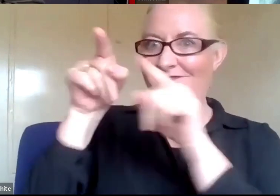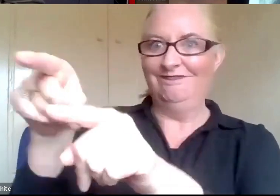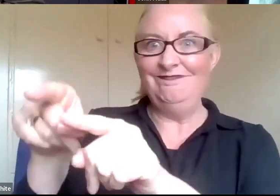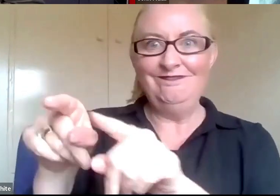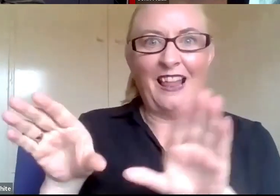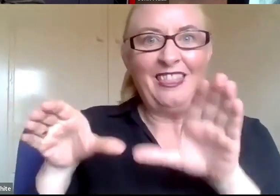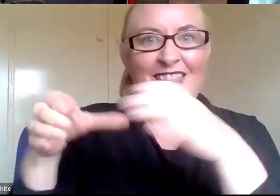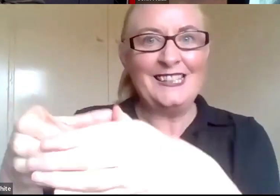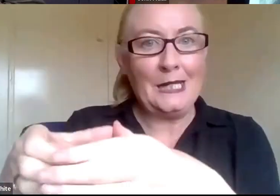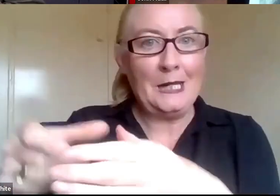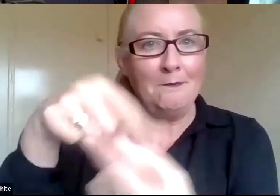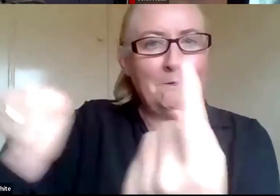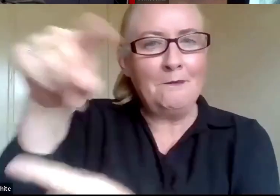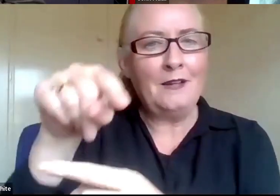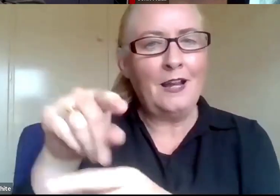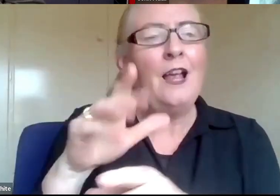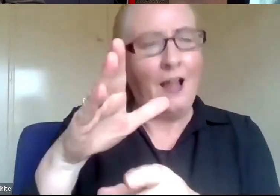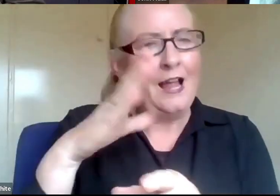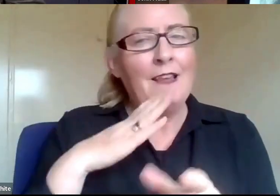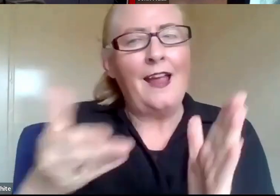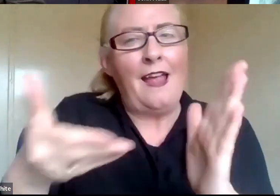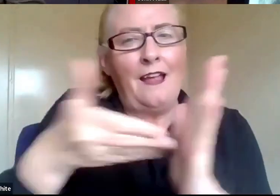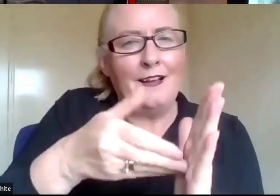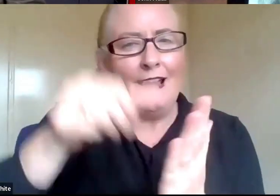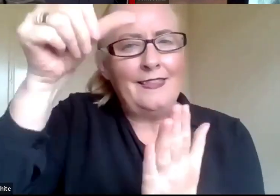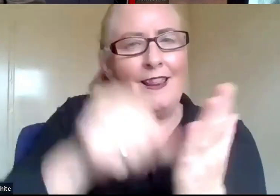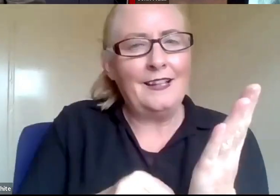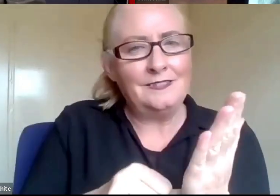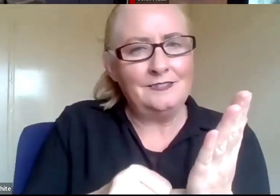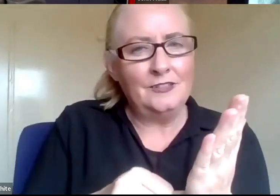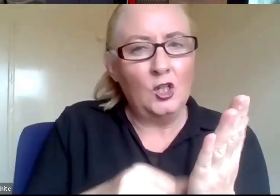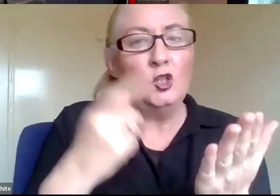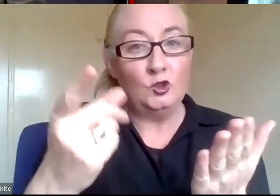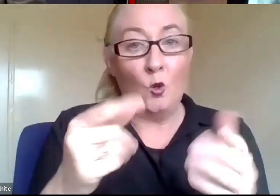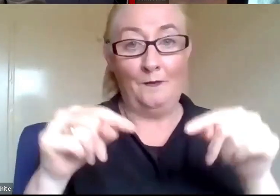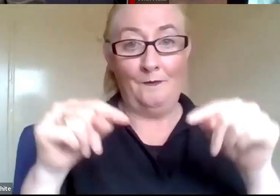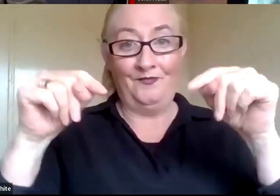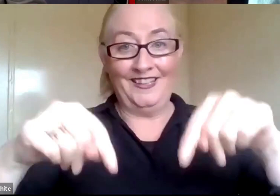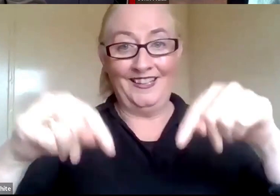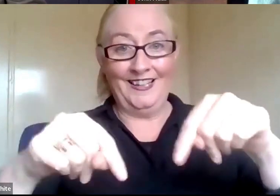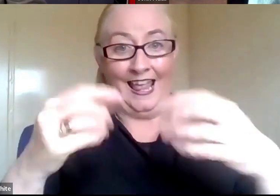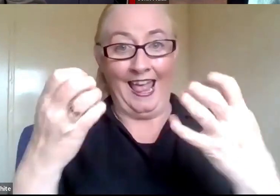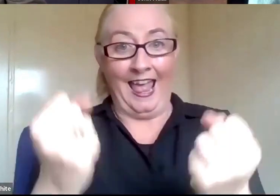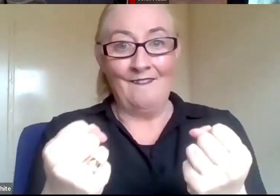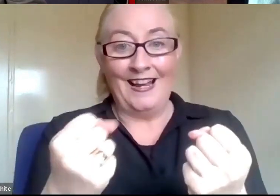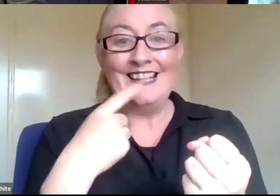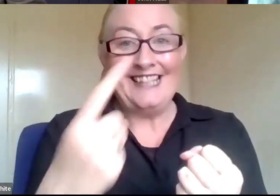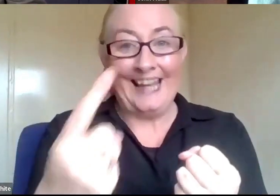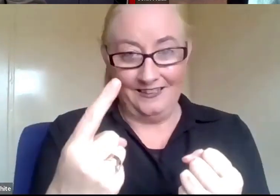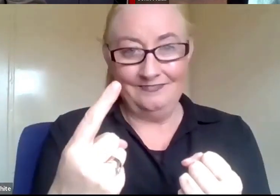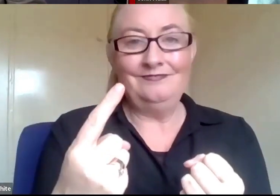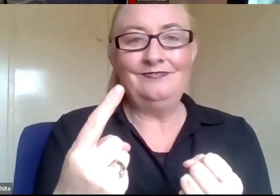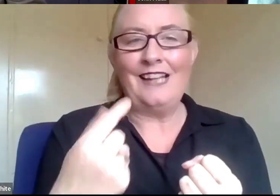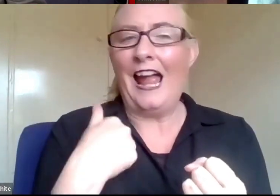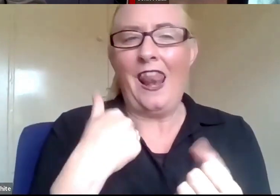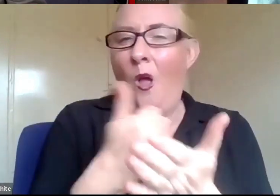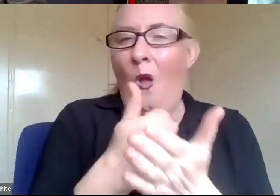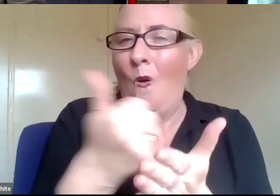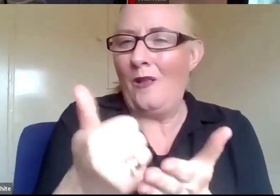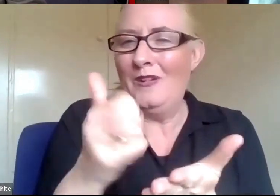the Zulus do have a saying which I always enjoy, and it's this,